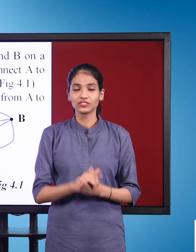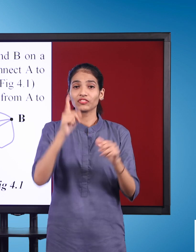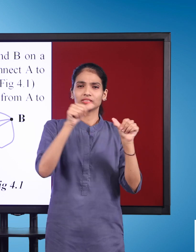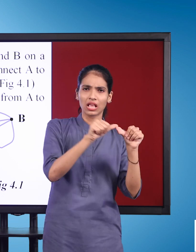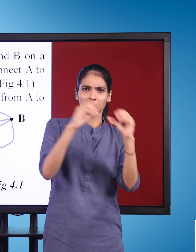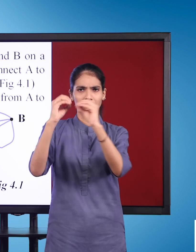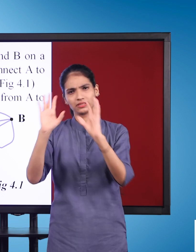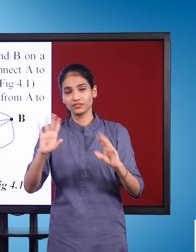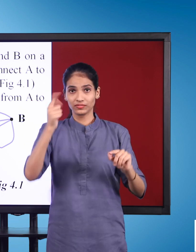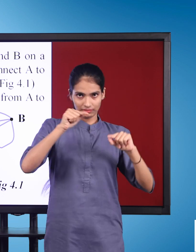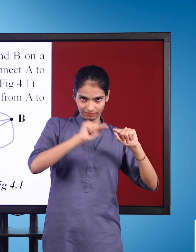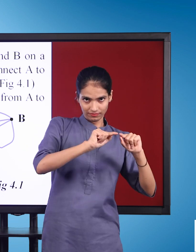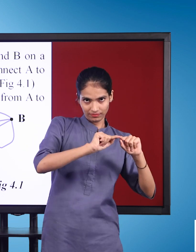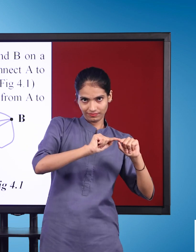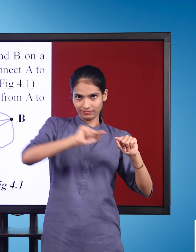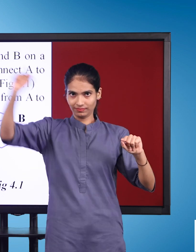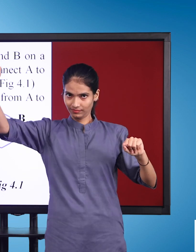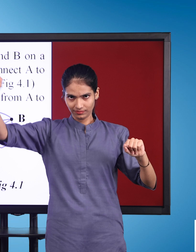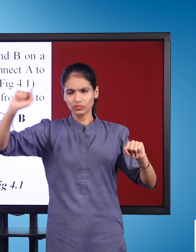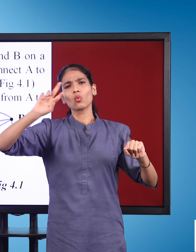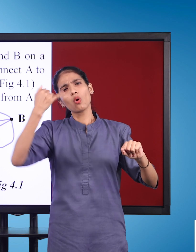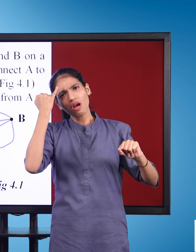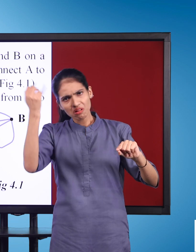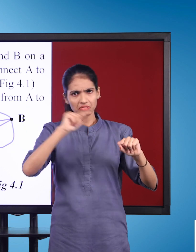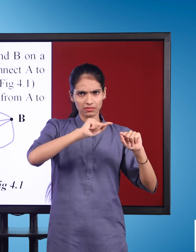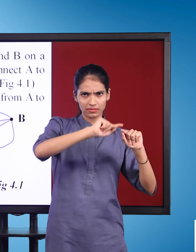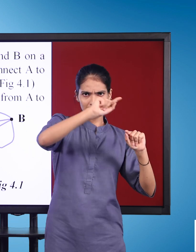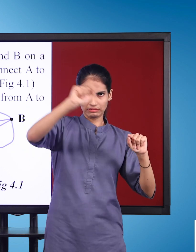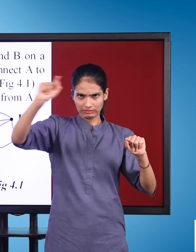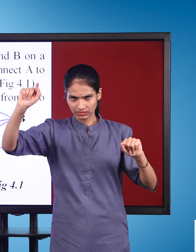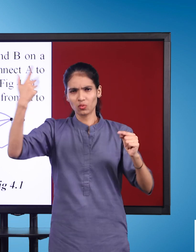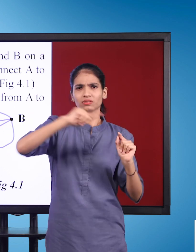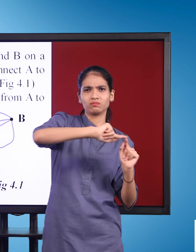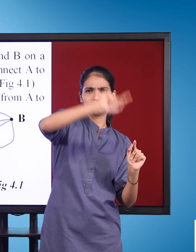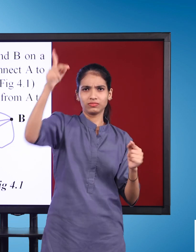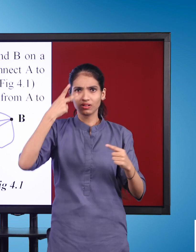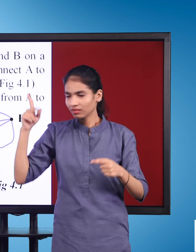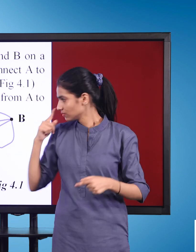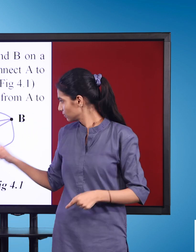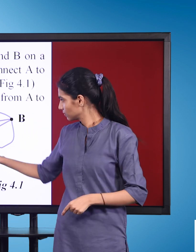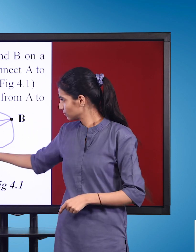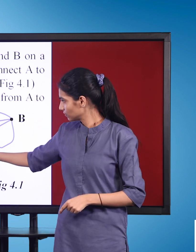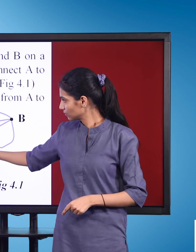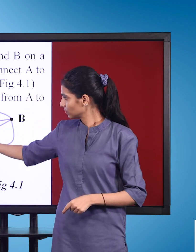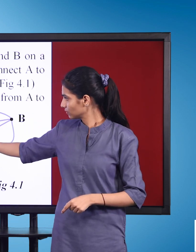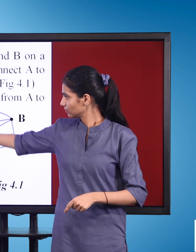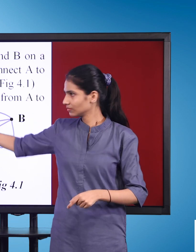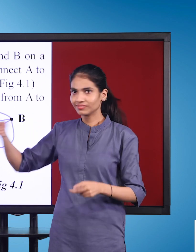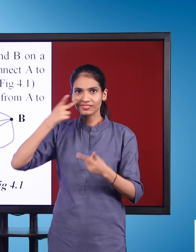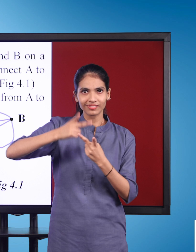Figure 4.1 shows the same, points A and B, and the different ways to connect them. What